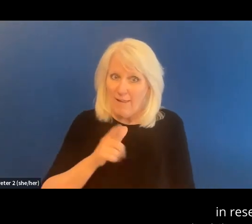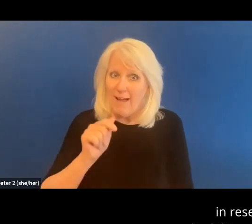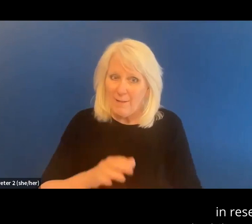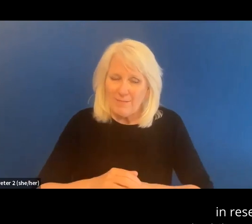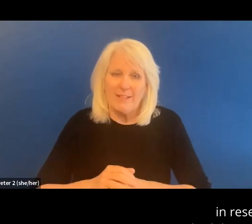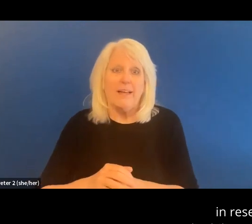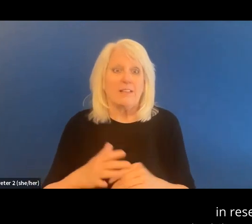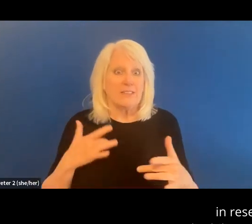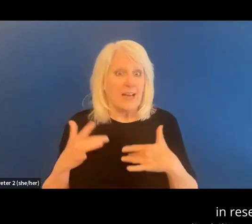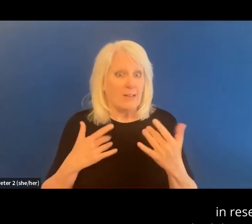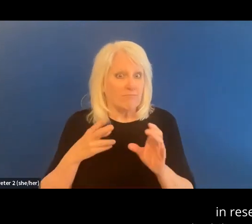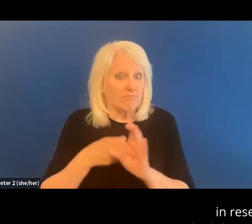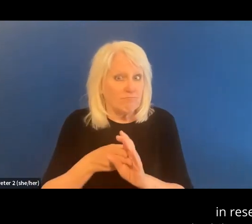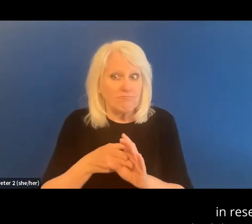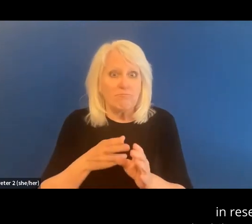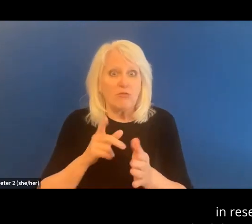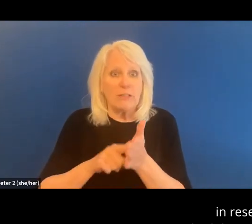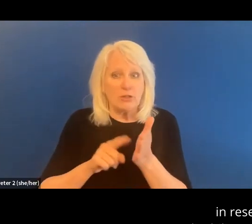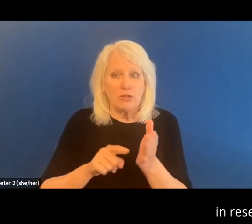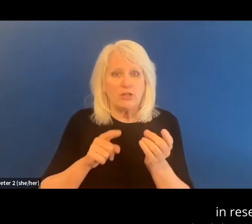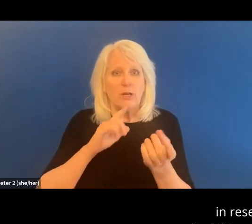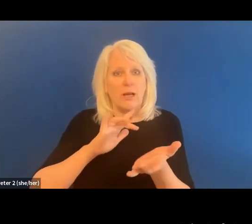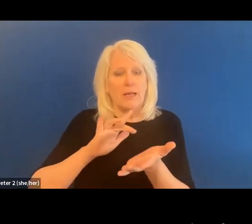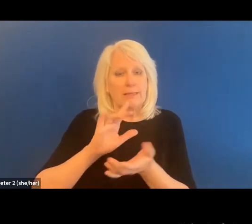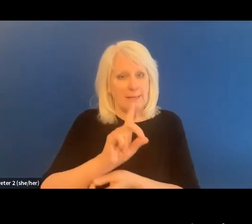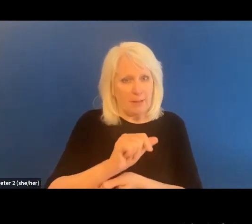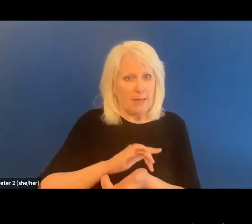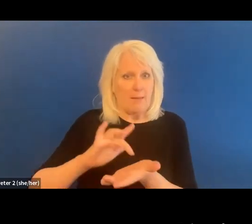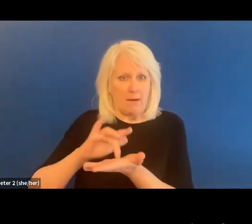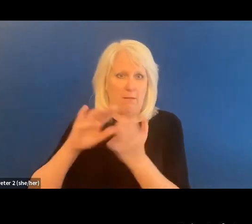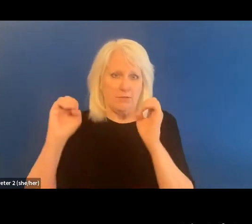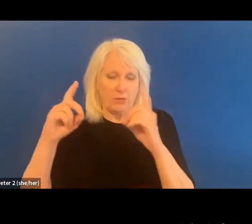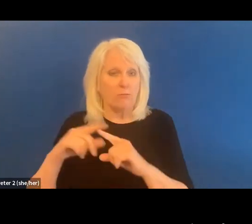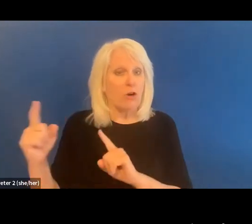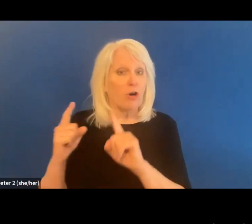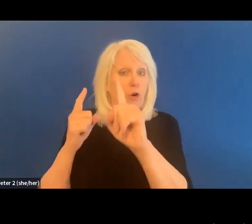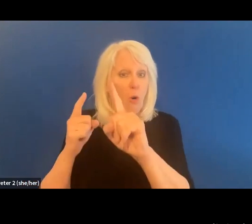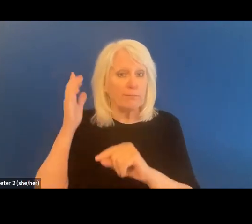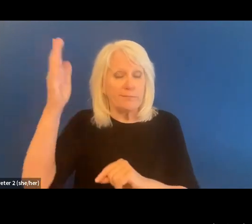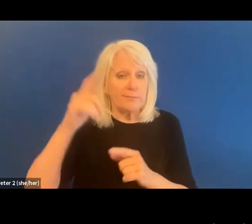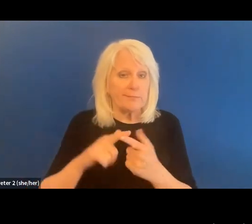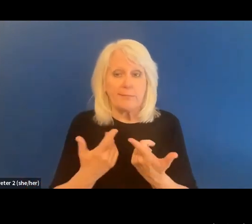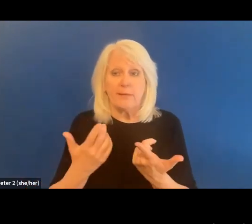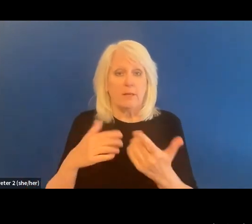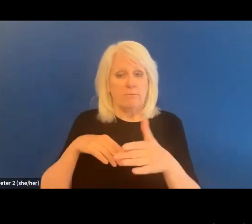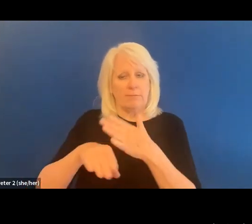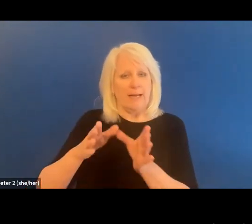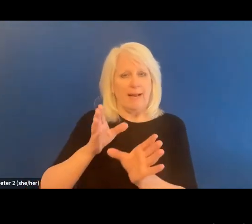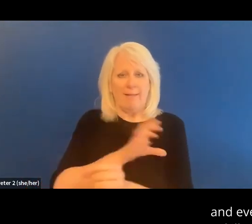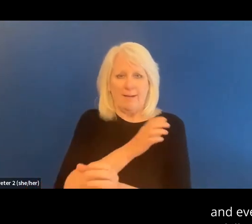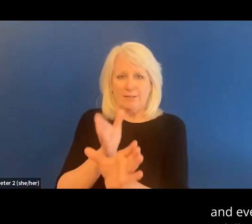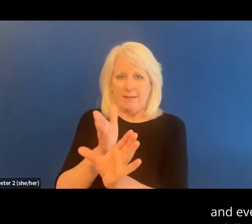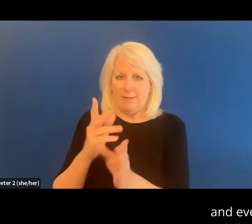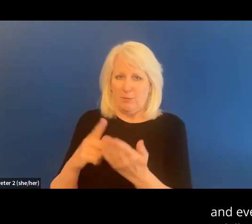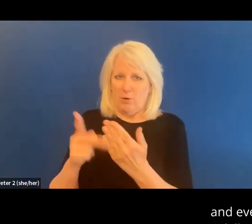research focused on disability and medical education. Rylee's future goals include entering a clinical psychology program